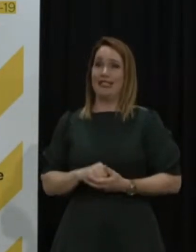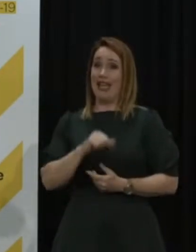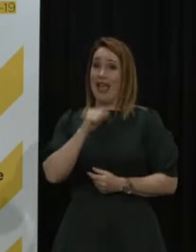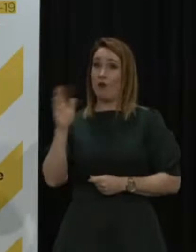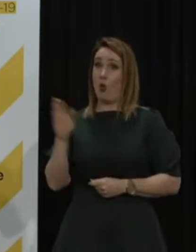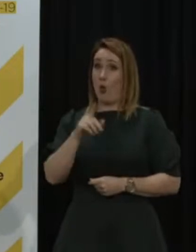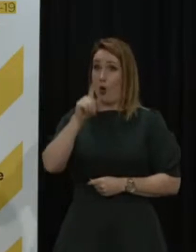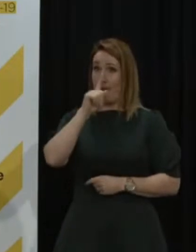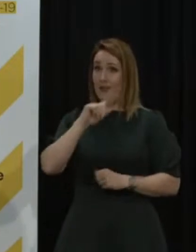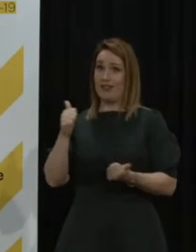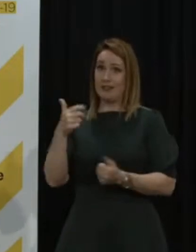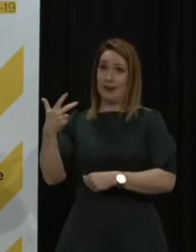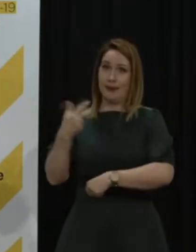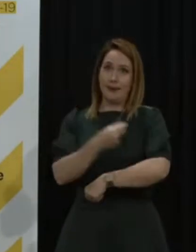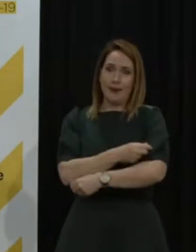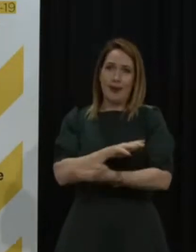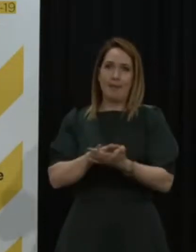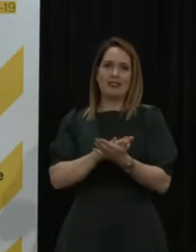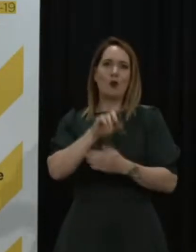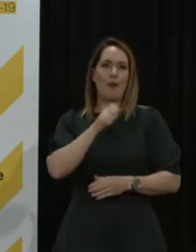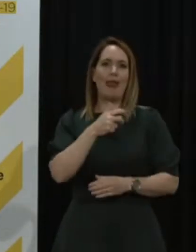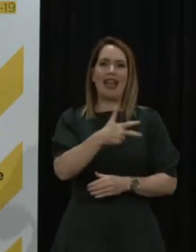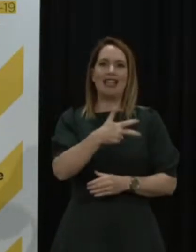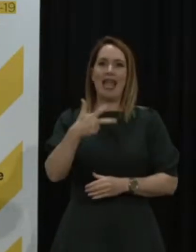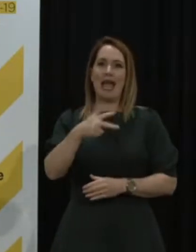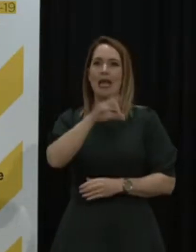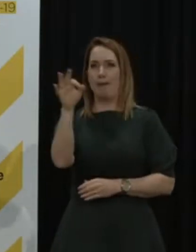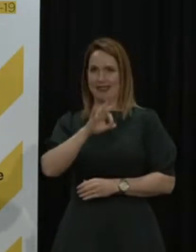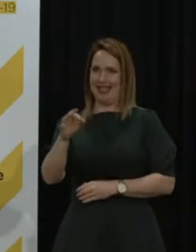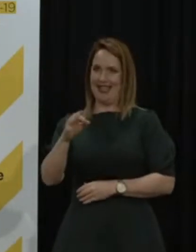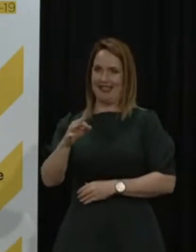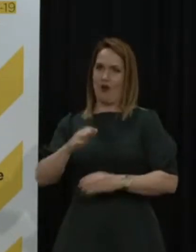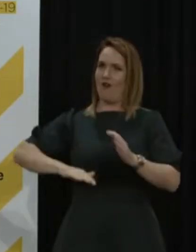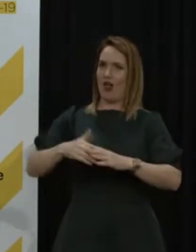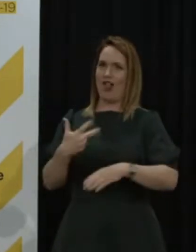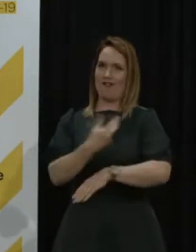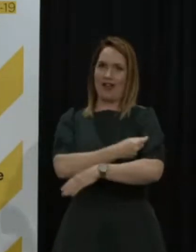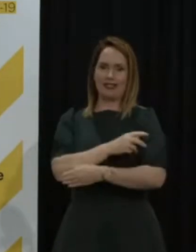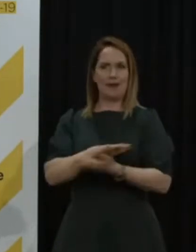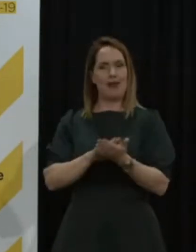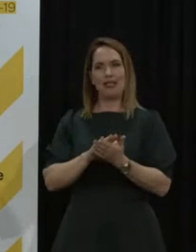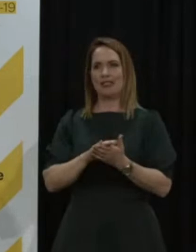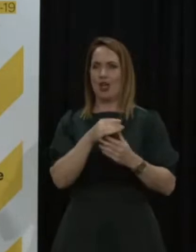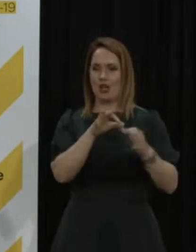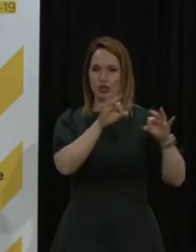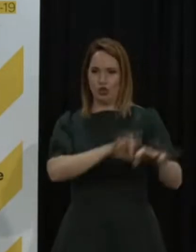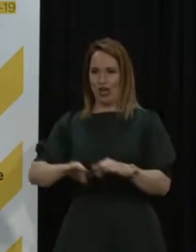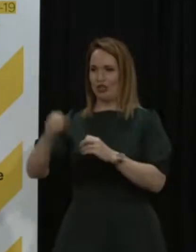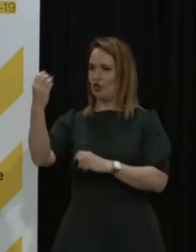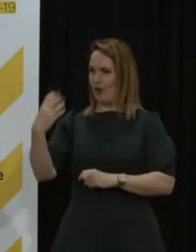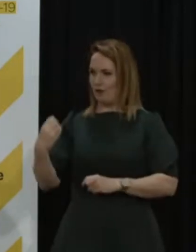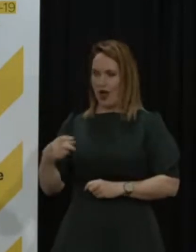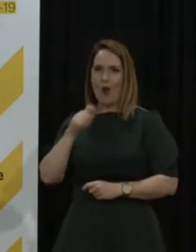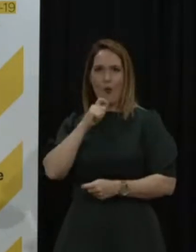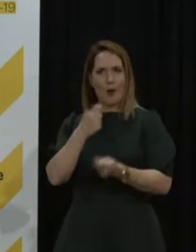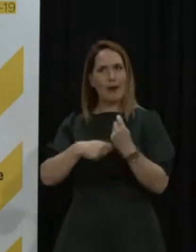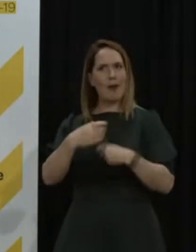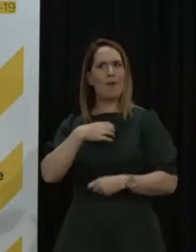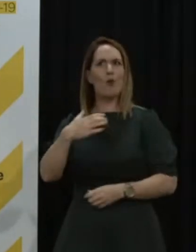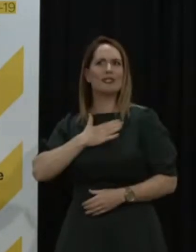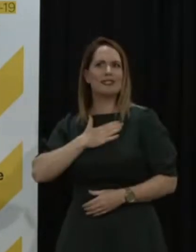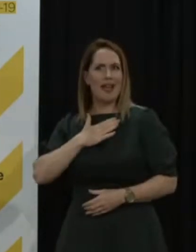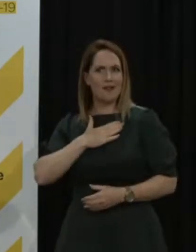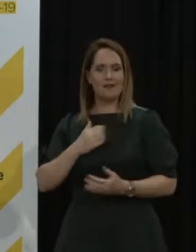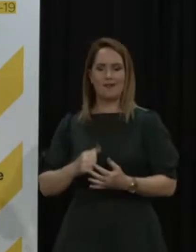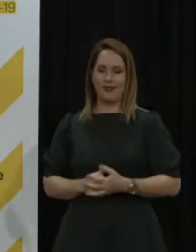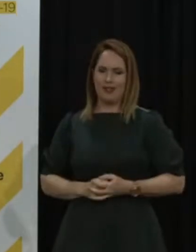88% fully vaccinated. That will make our transition so much safer. Cabinet has also decided that to ensure the transition to the